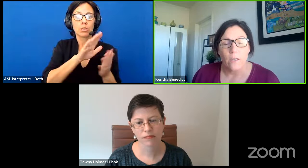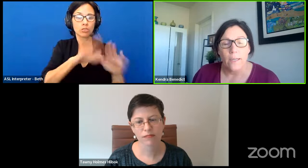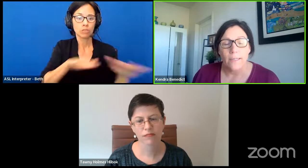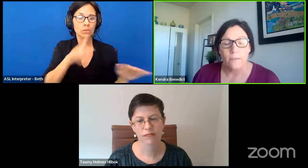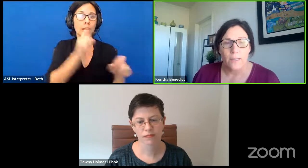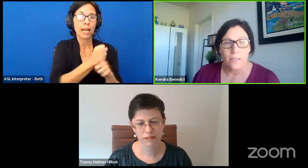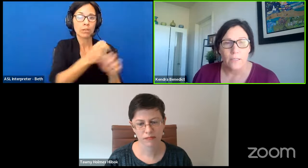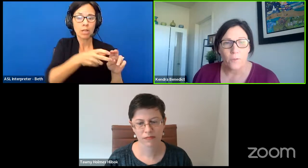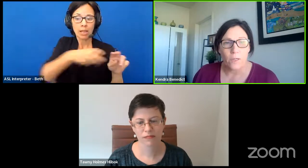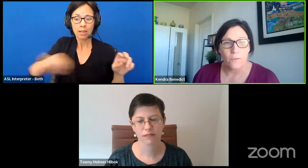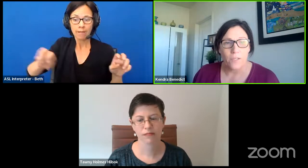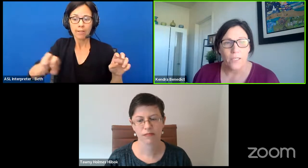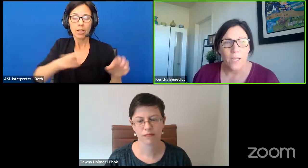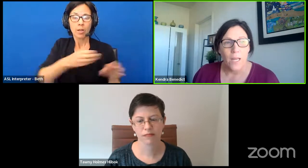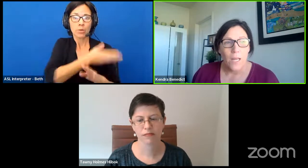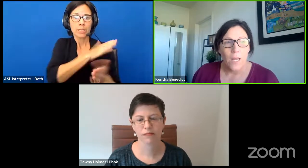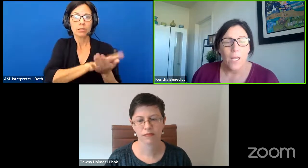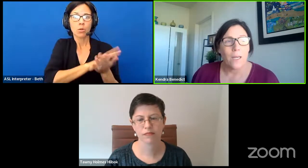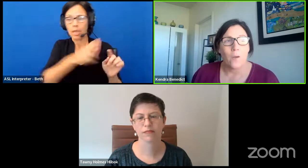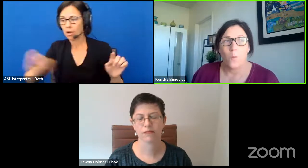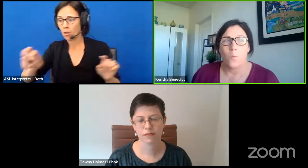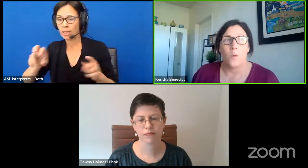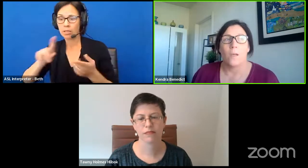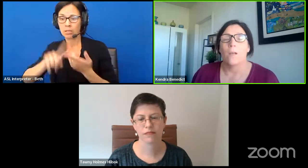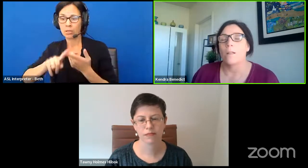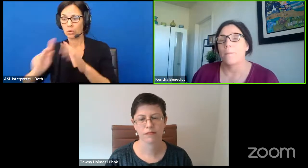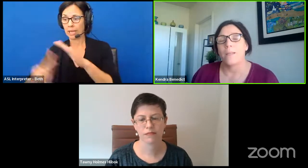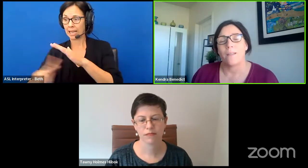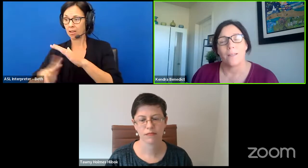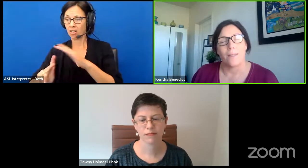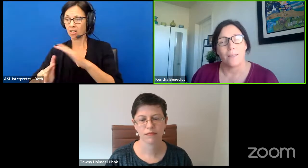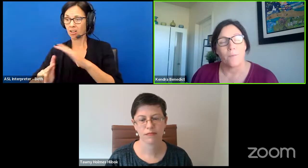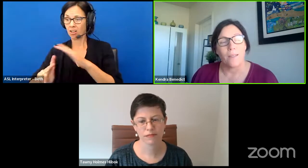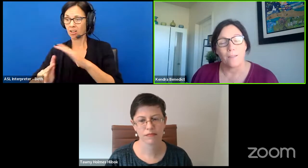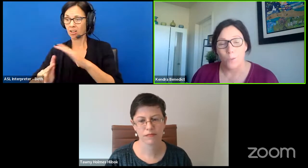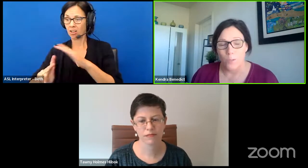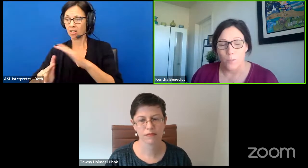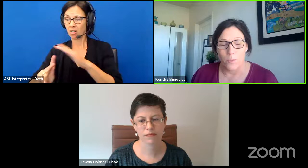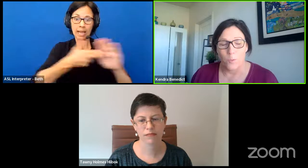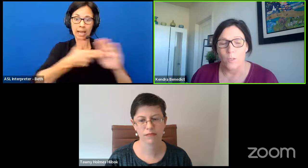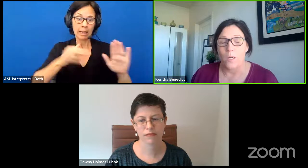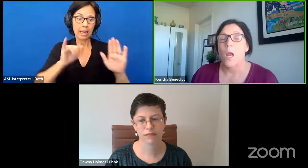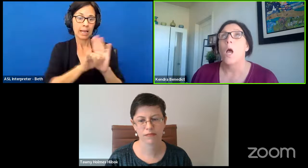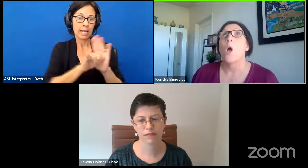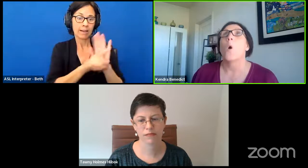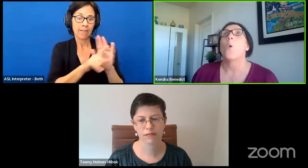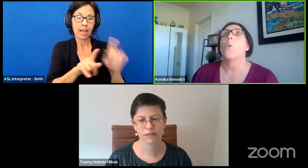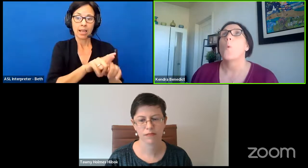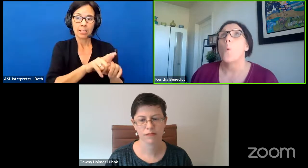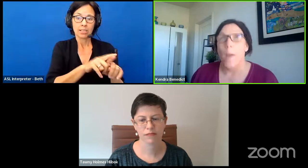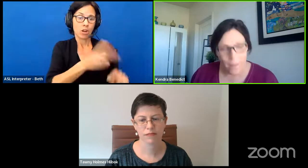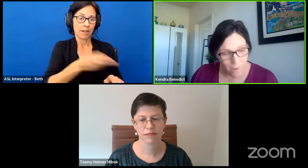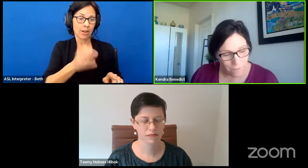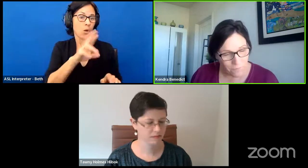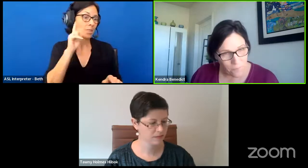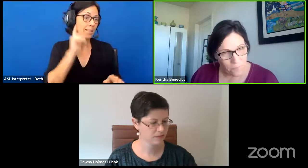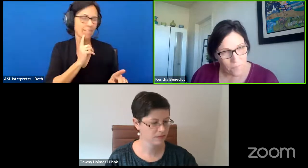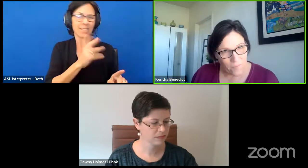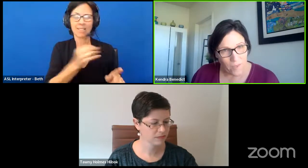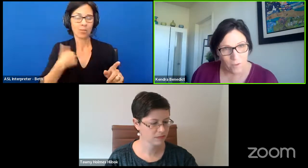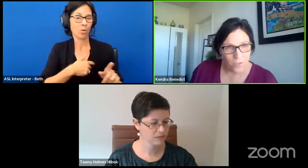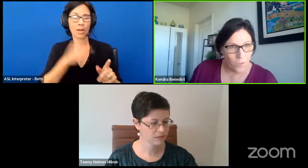kindergarten, identified as deaf or hard of hearing. And we all immediately identified that those numbers were way